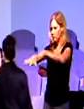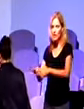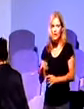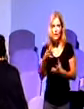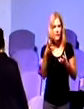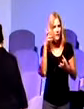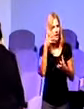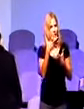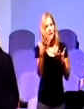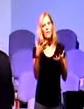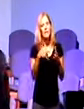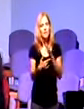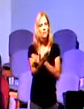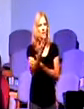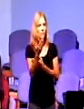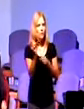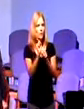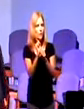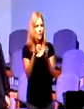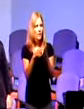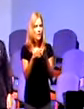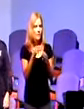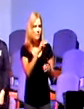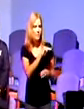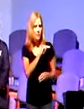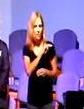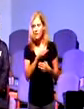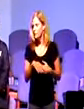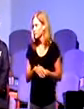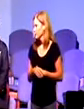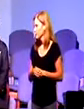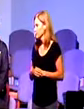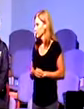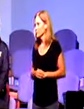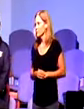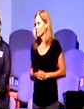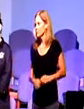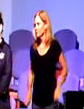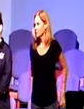about what's happening through this ministry. So I'll get out of the way.